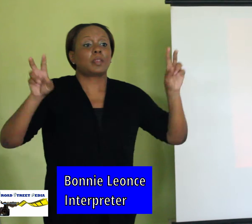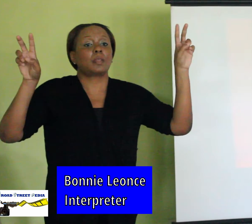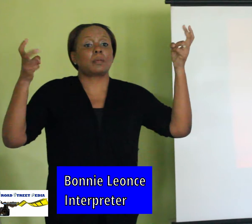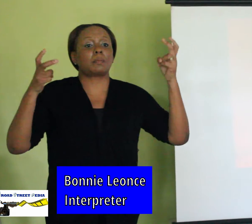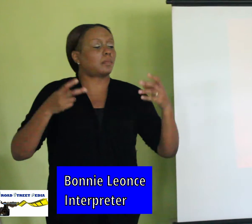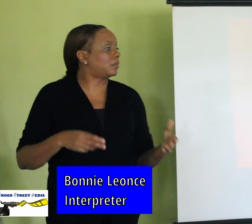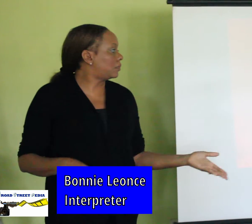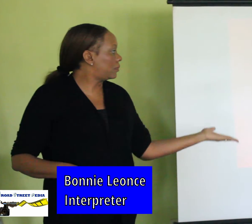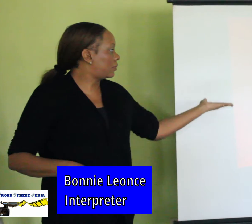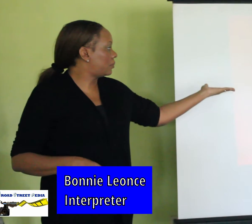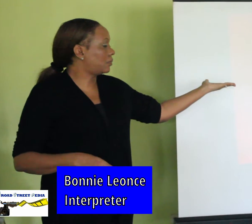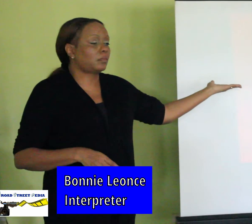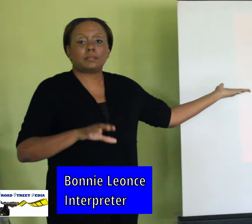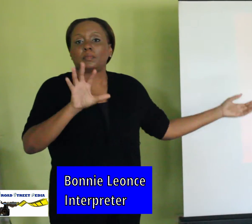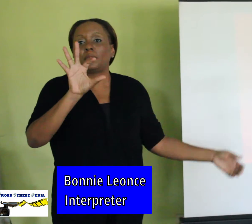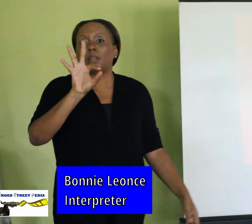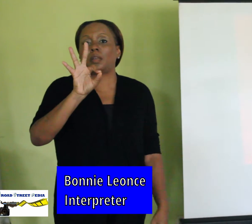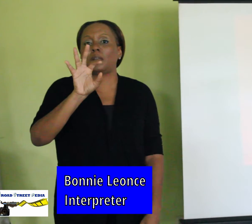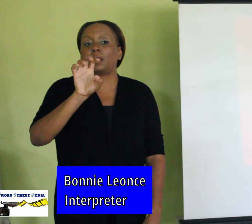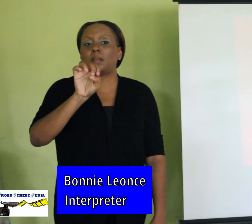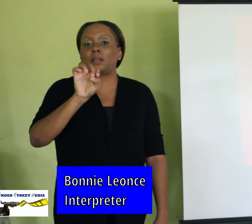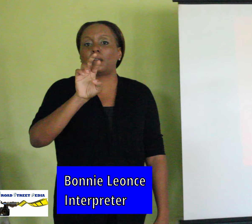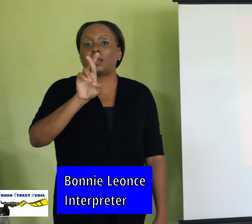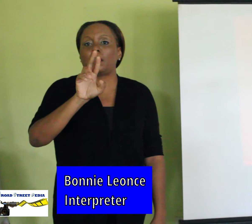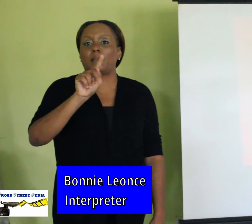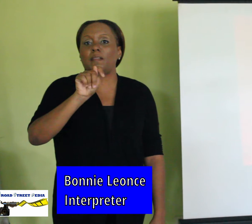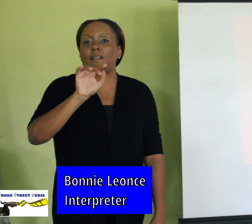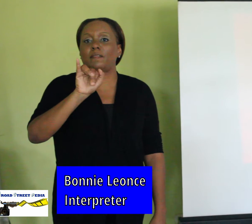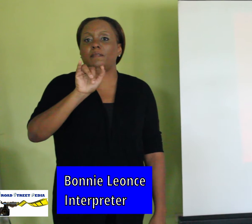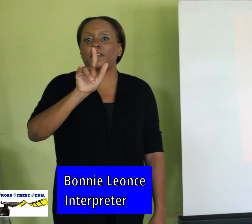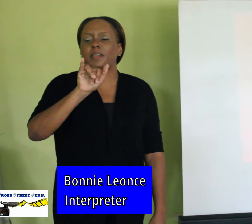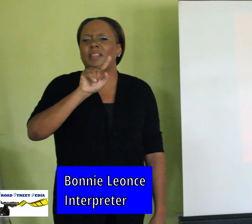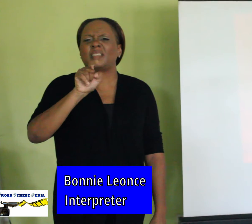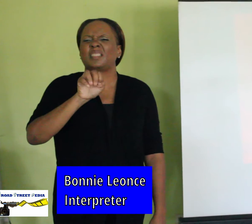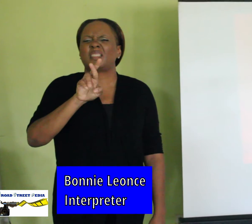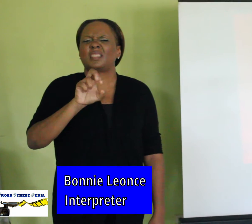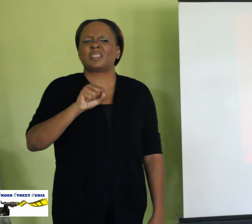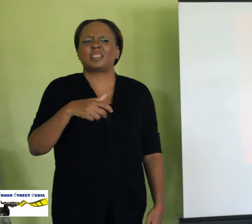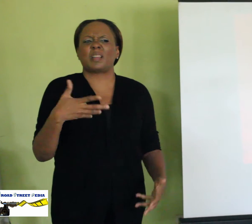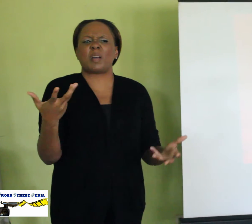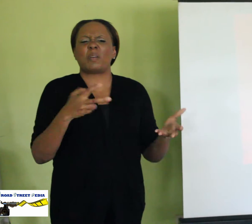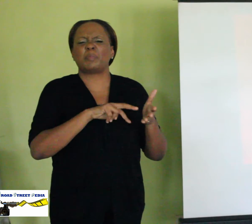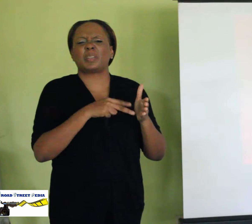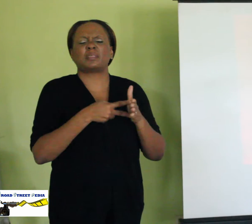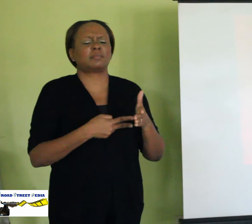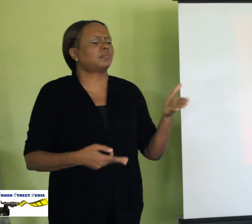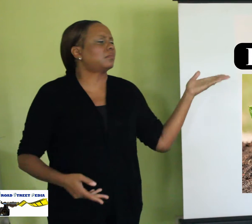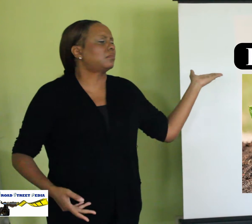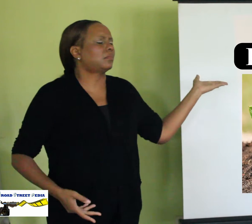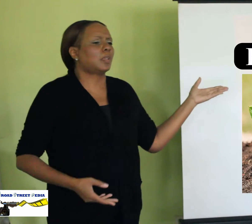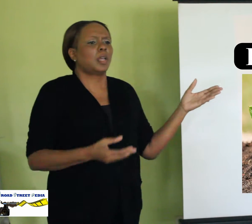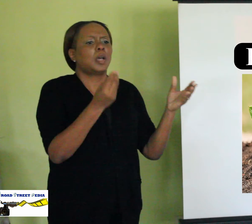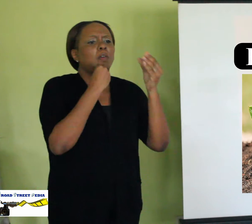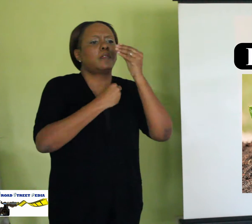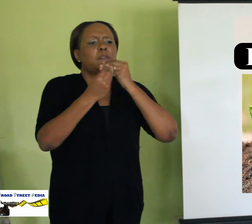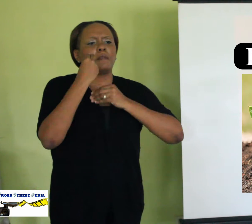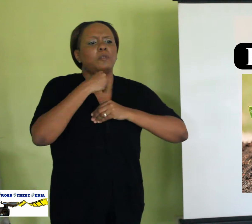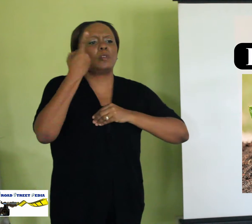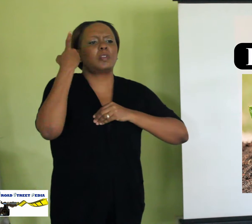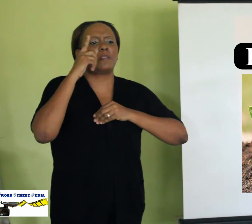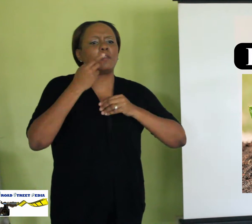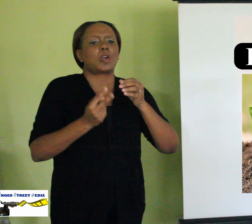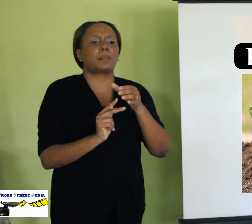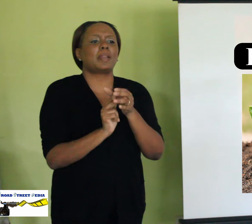Fertilizers this morning. And fertilizer is basically food for the plant so that you will